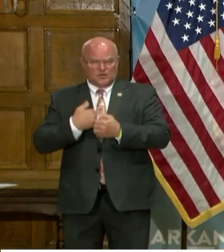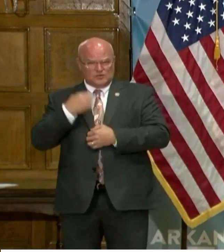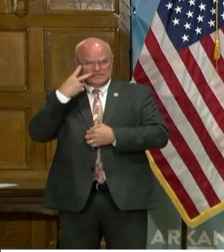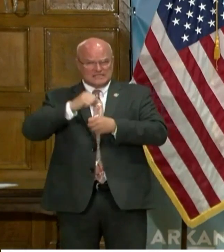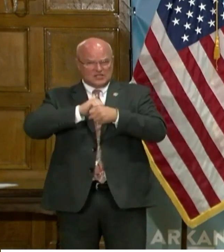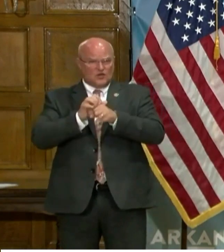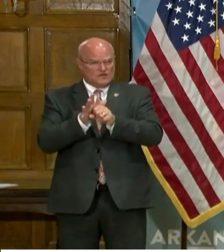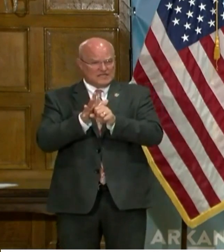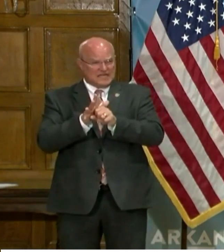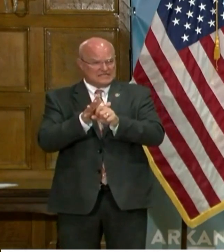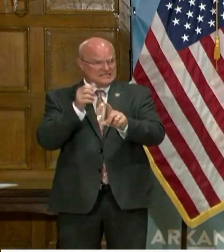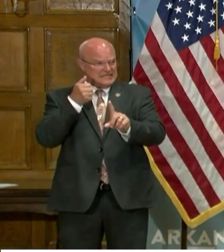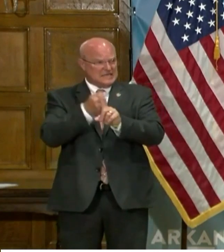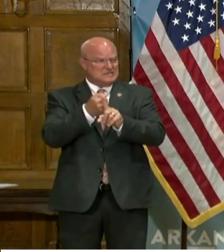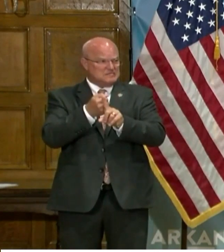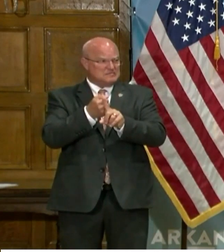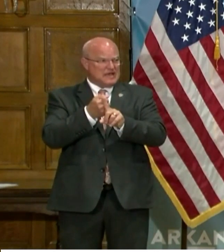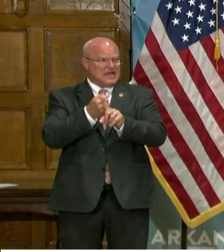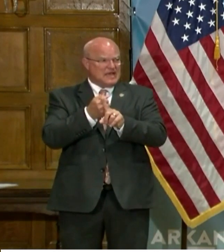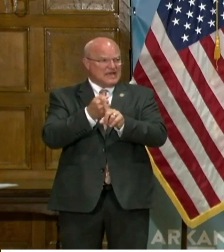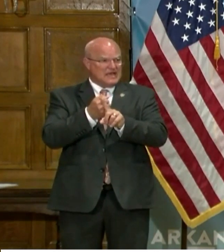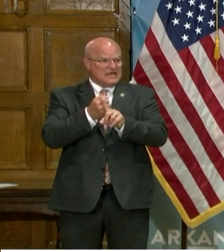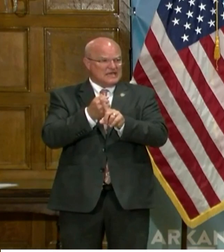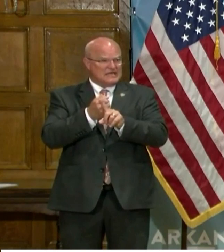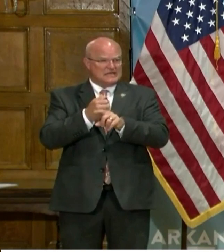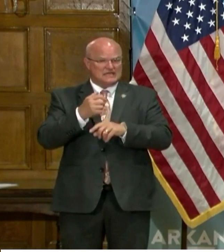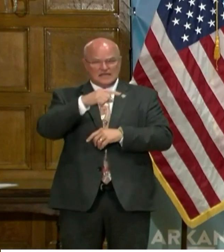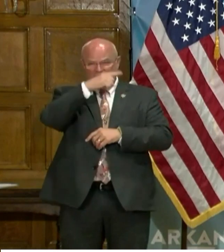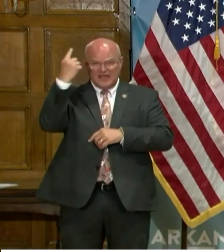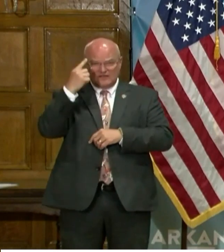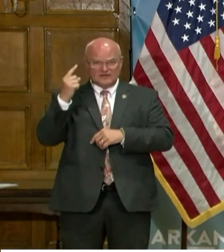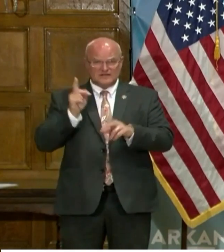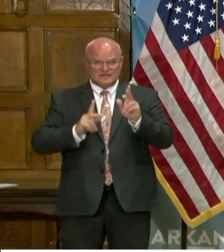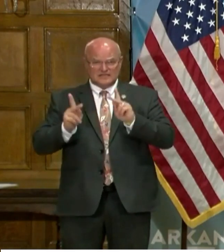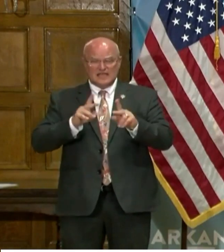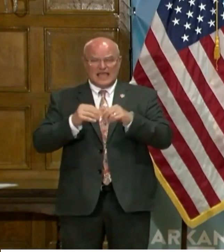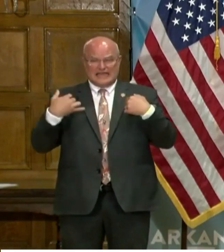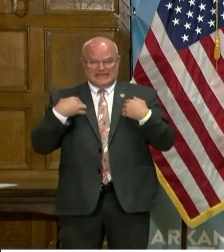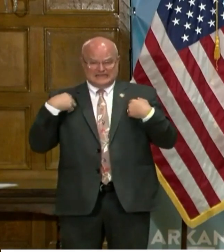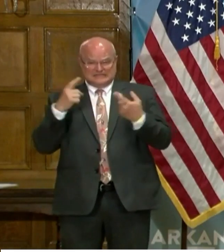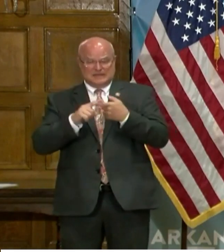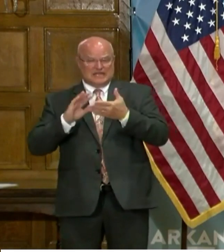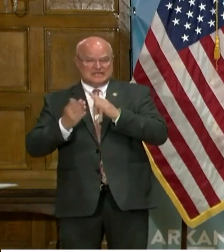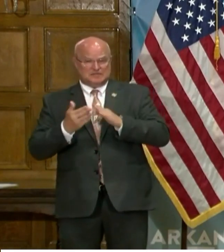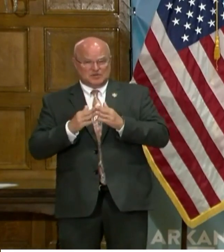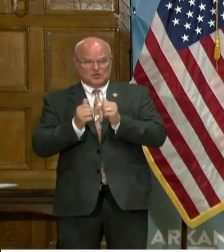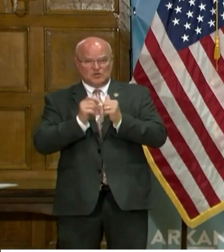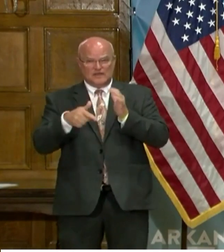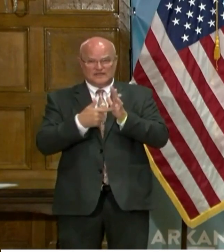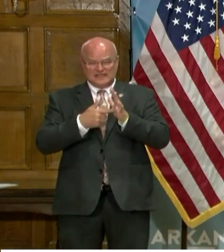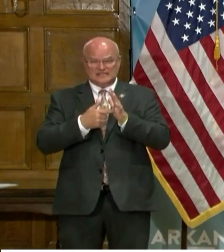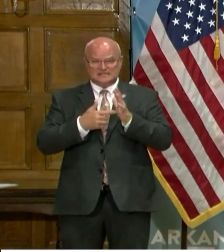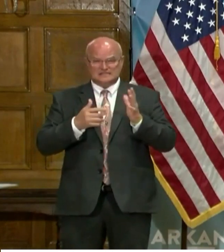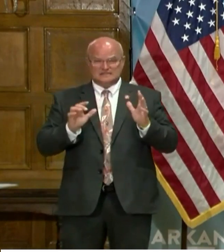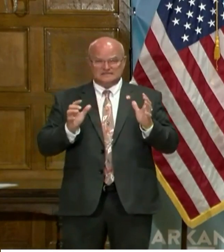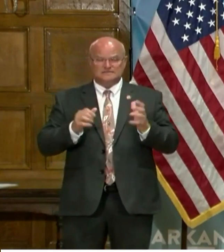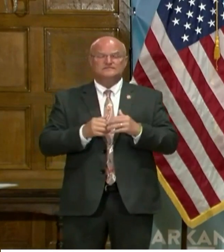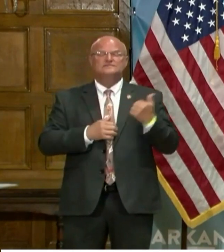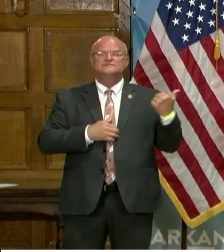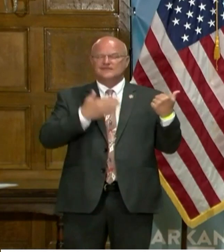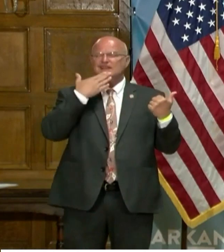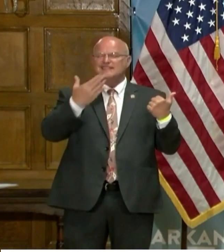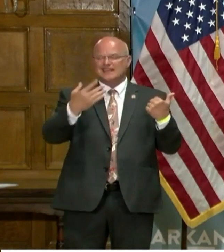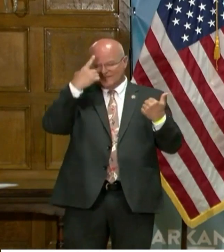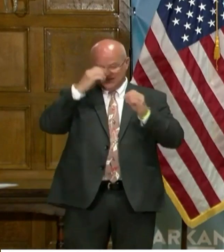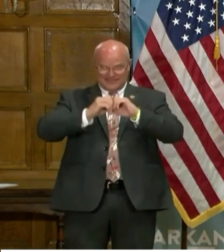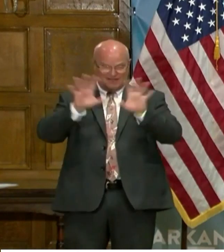seeing COVID-19 impact African Americans and now the Hispanic community with these new cases. Thank you